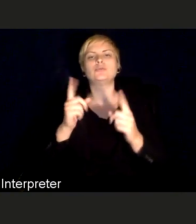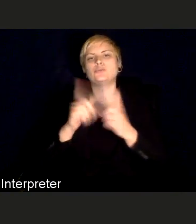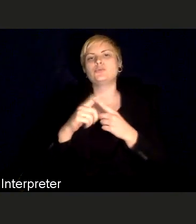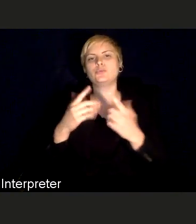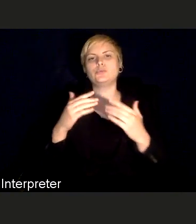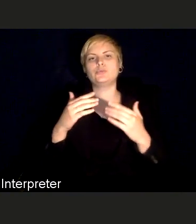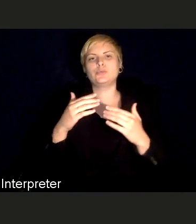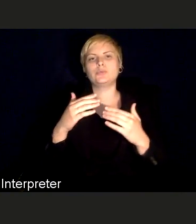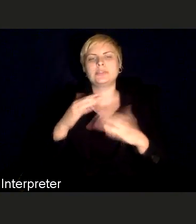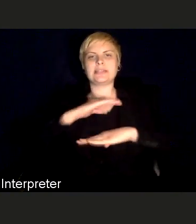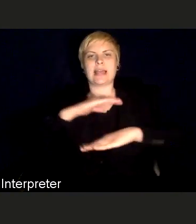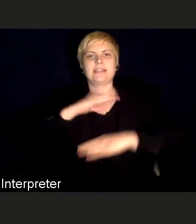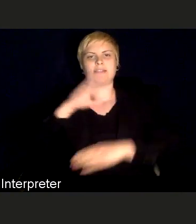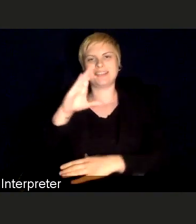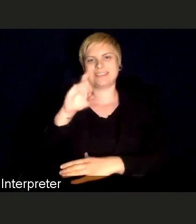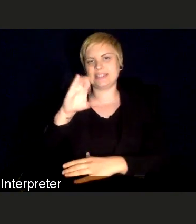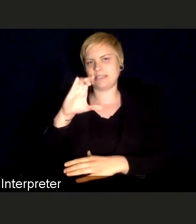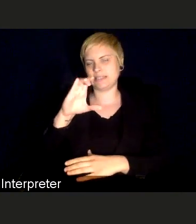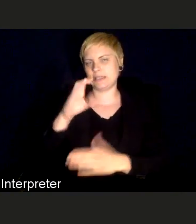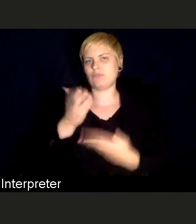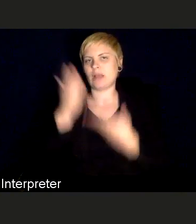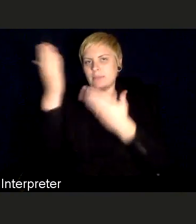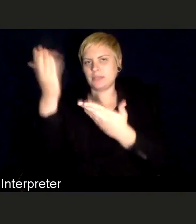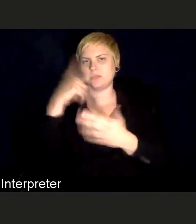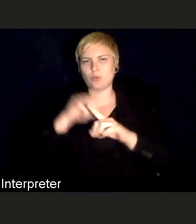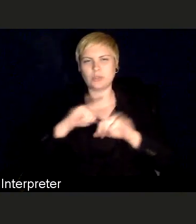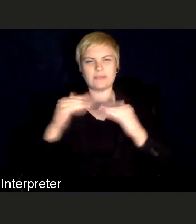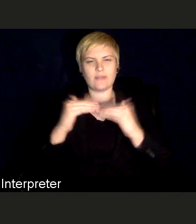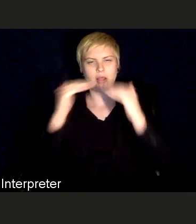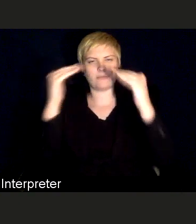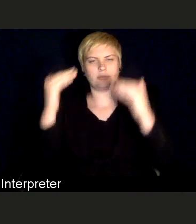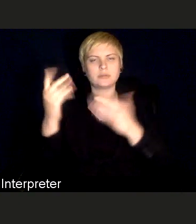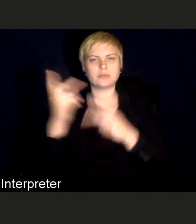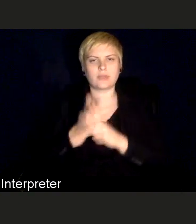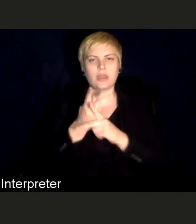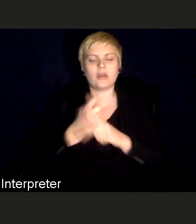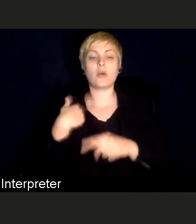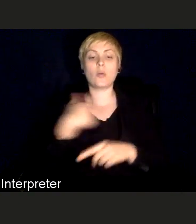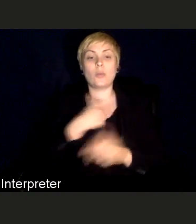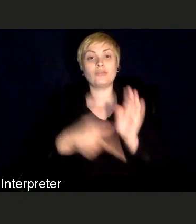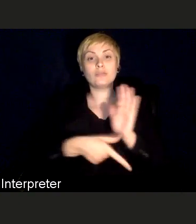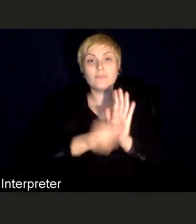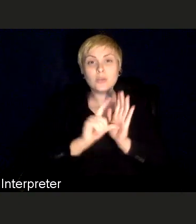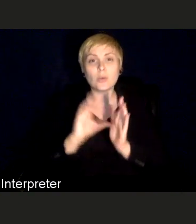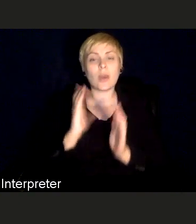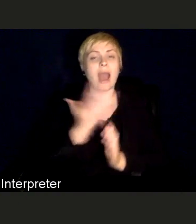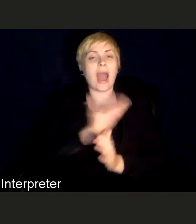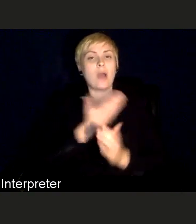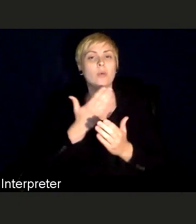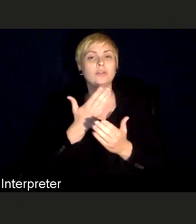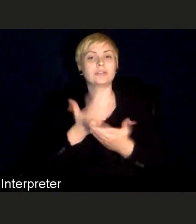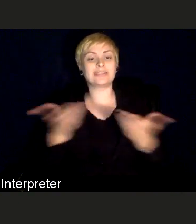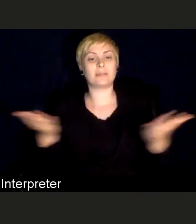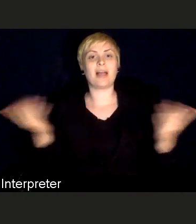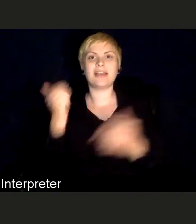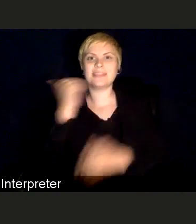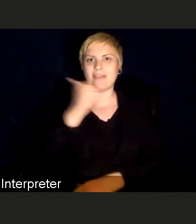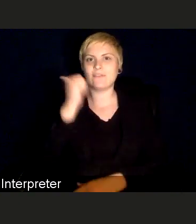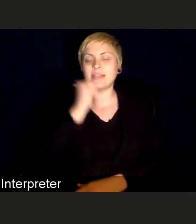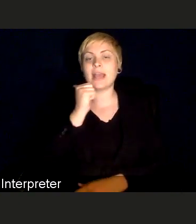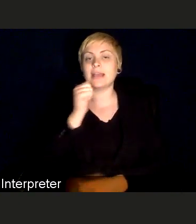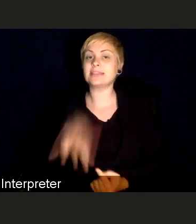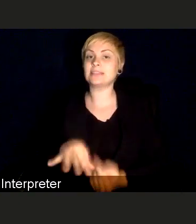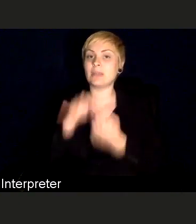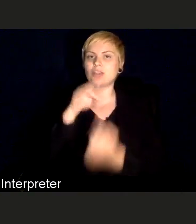care. We review our supplies daily, particularly our personal protective equipment, or PPE. You'll see